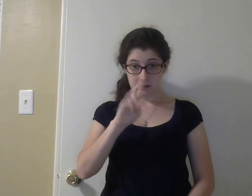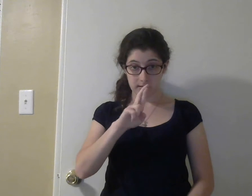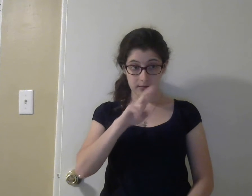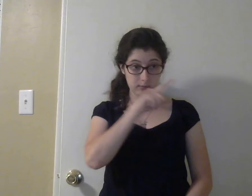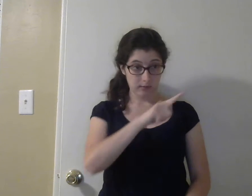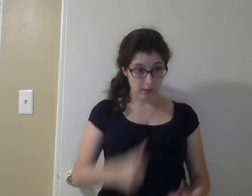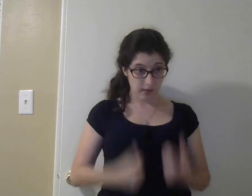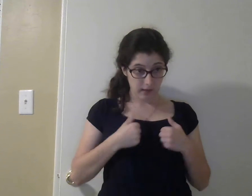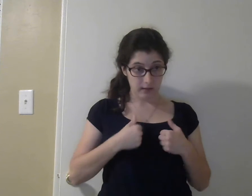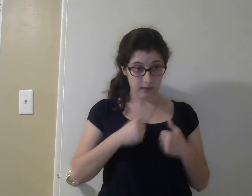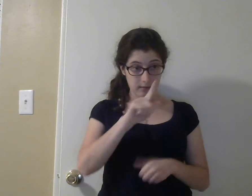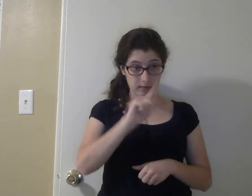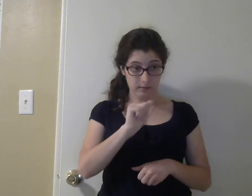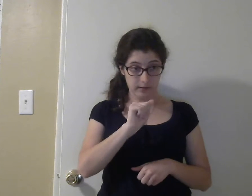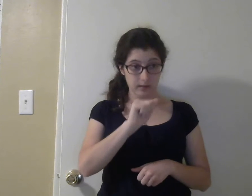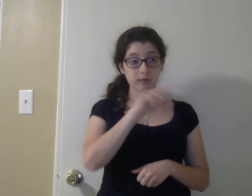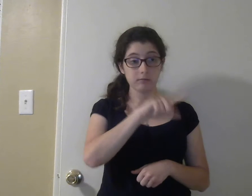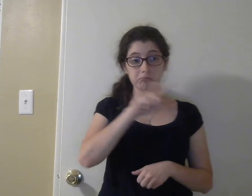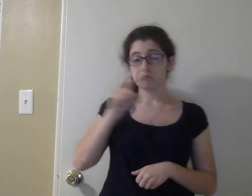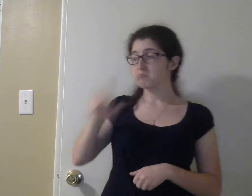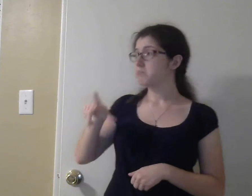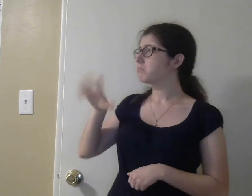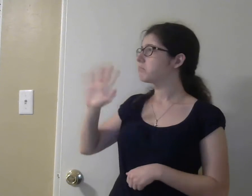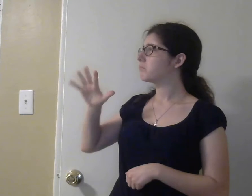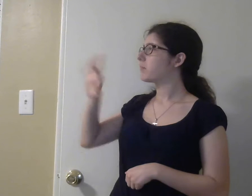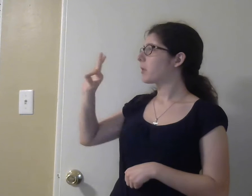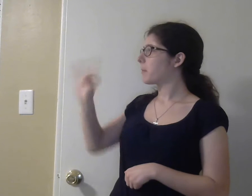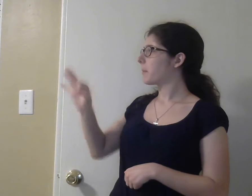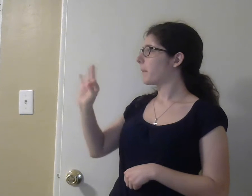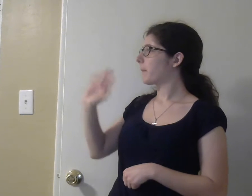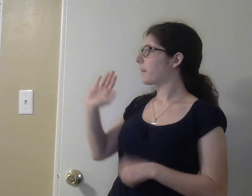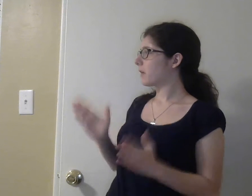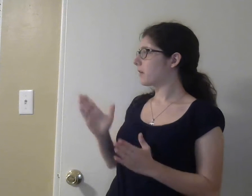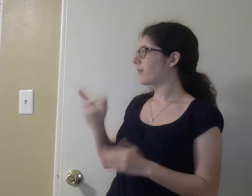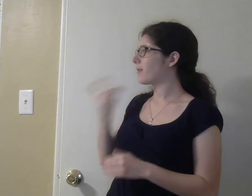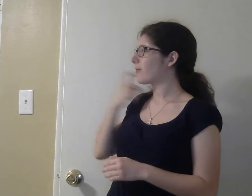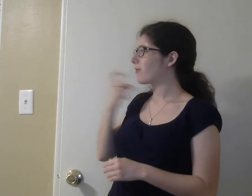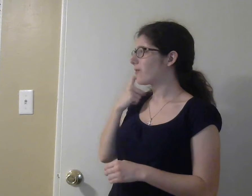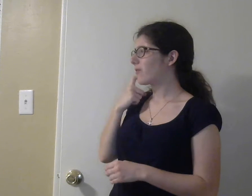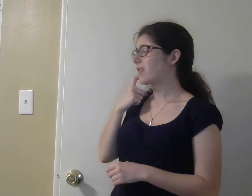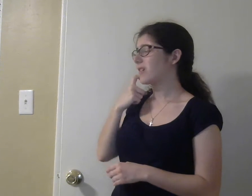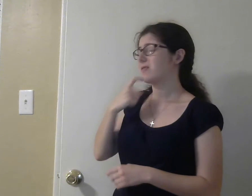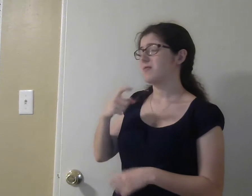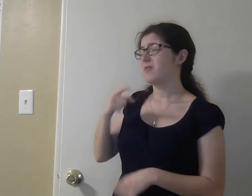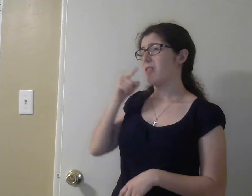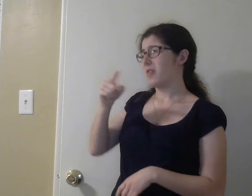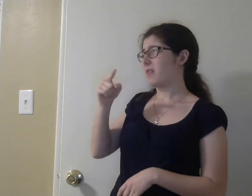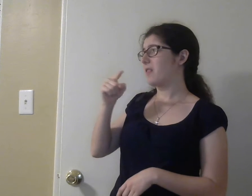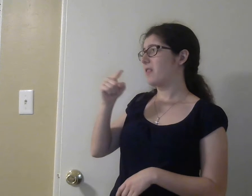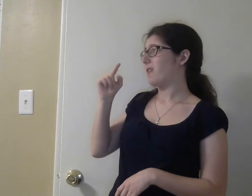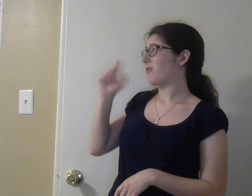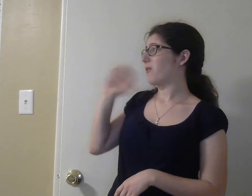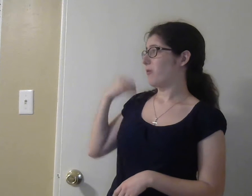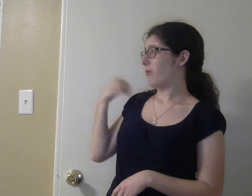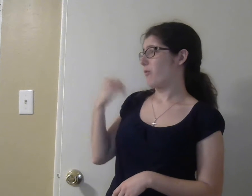writes in to ask this, Pastor John. The Oregon shooting recently really shook me up. I turned my life over to Christ a little over 2 years ago.